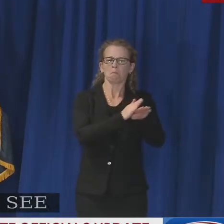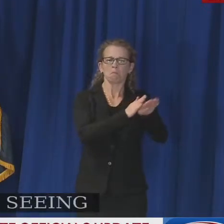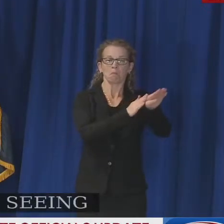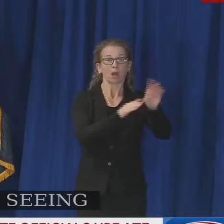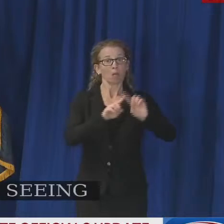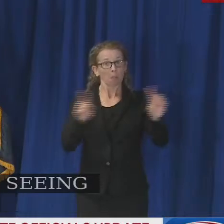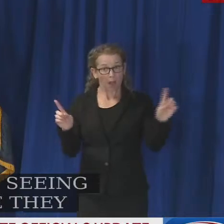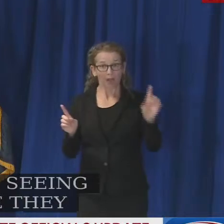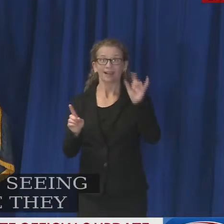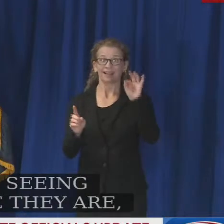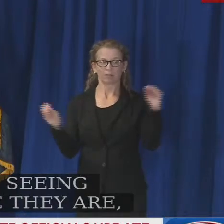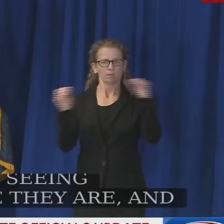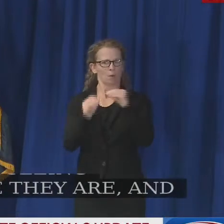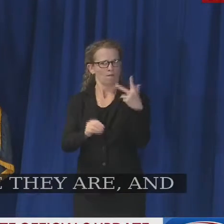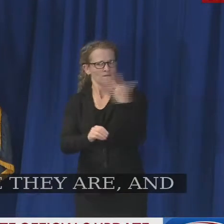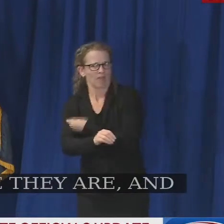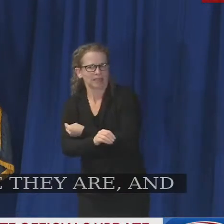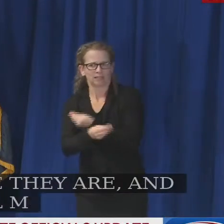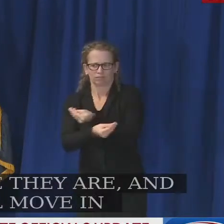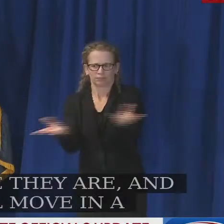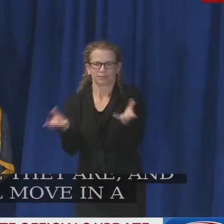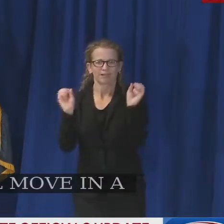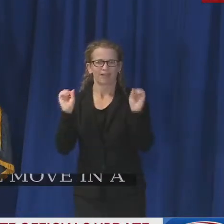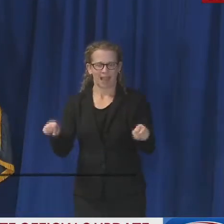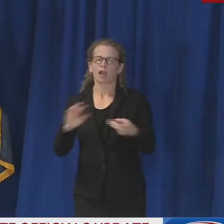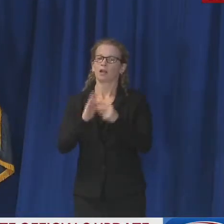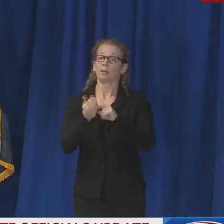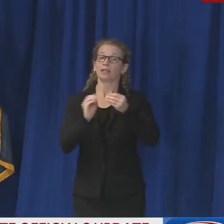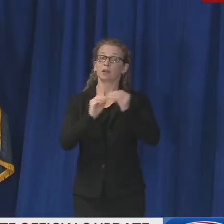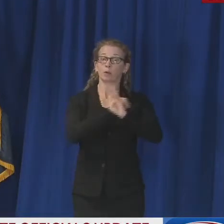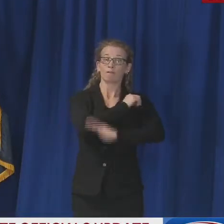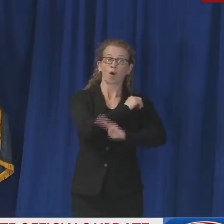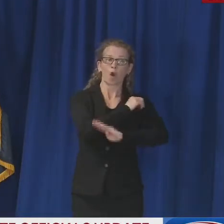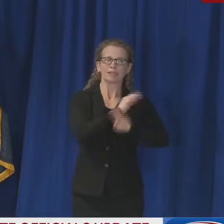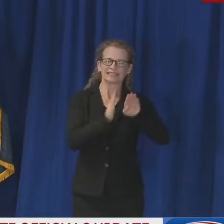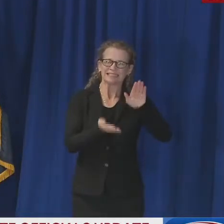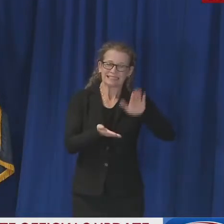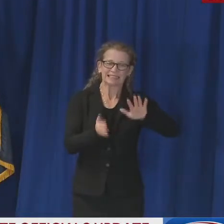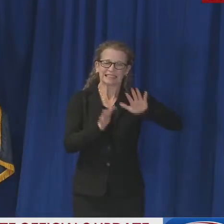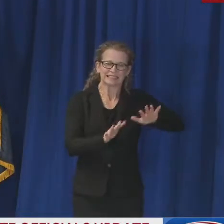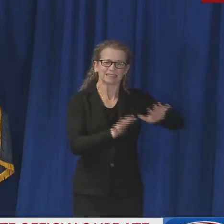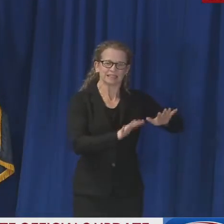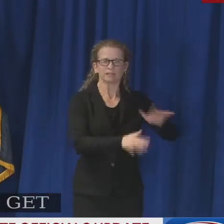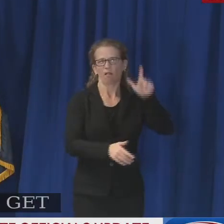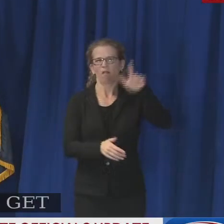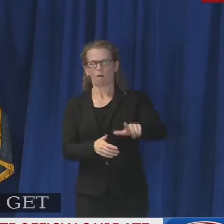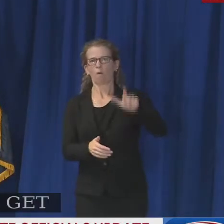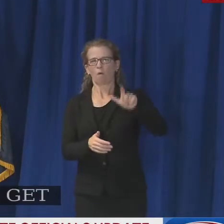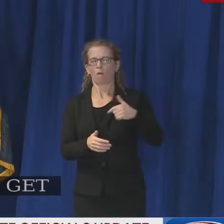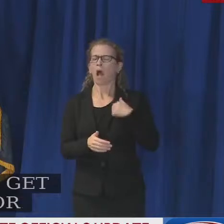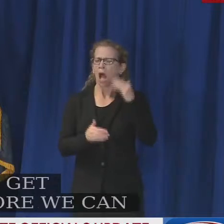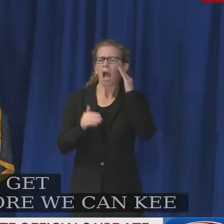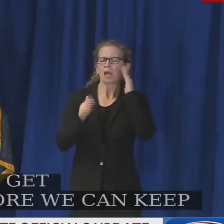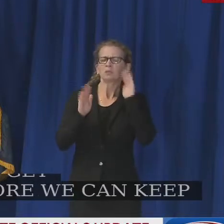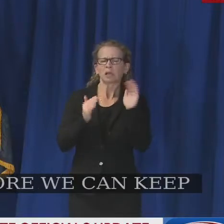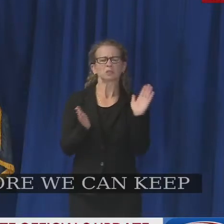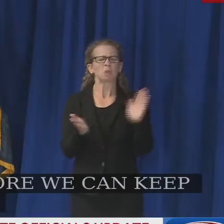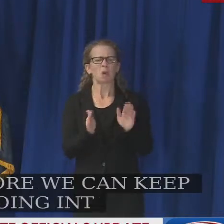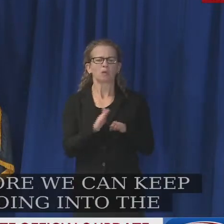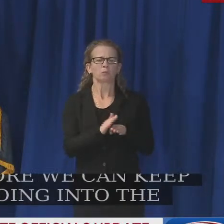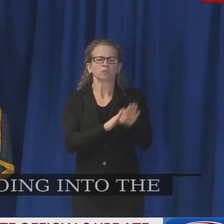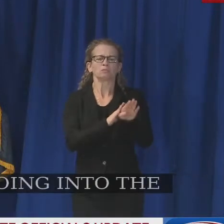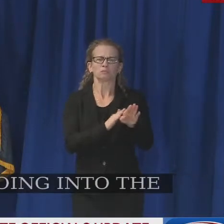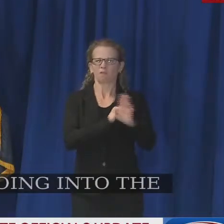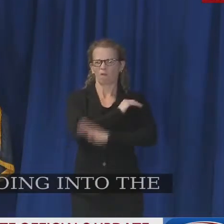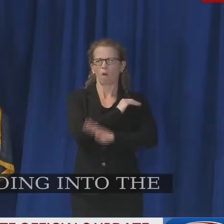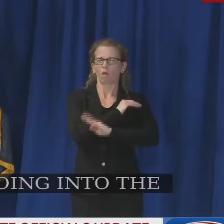the more we can keep that suppressed, not just this summer, but going into the fall, because I still anticipate there to be a somewhat of a fall surge between